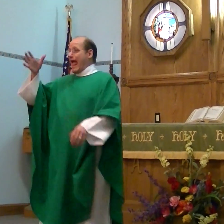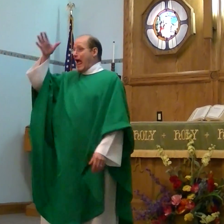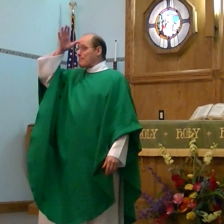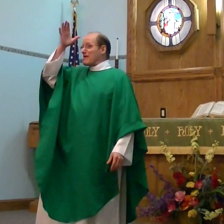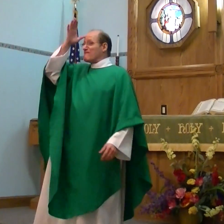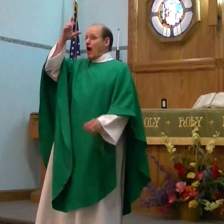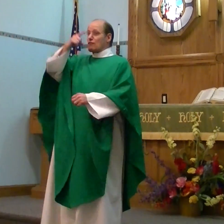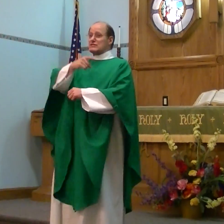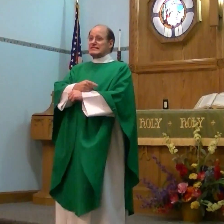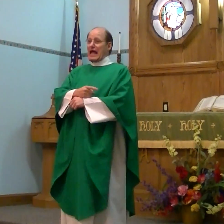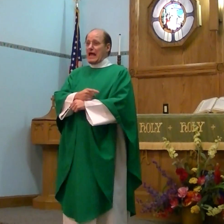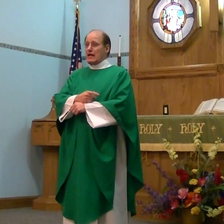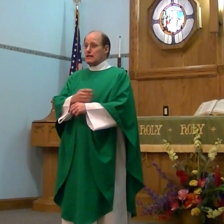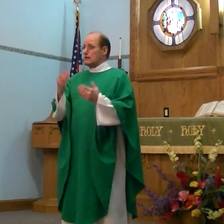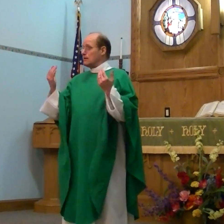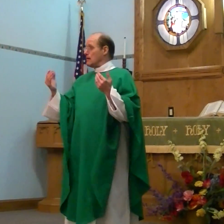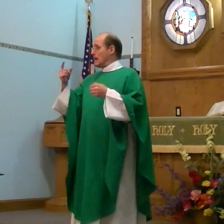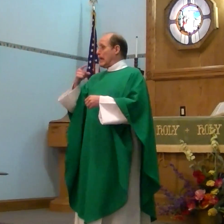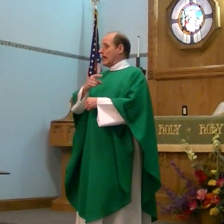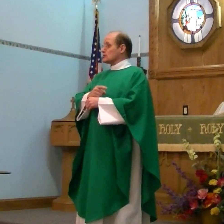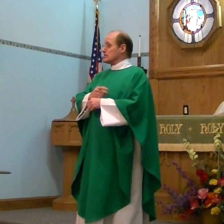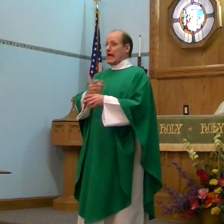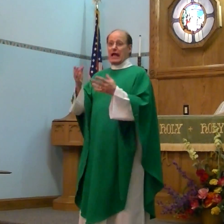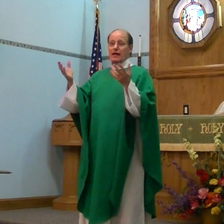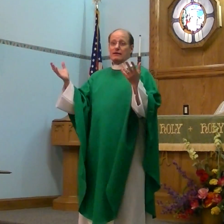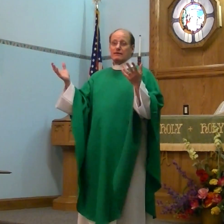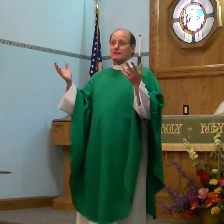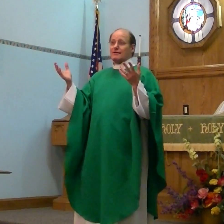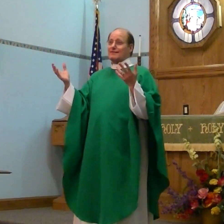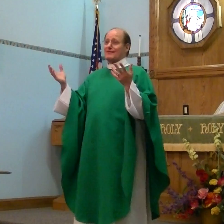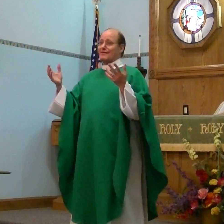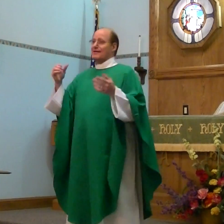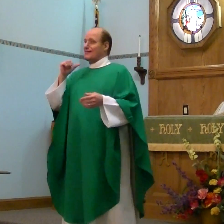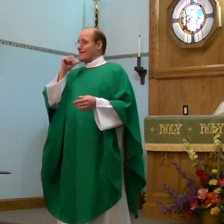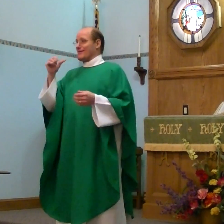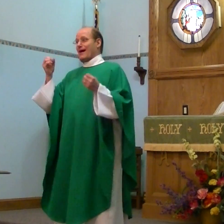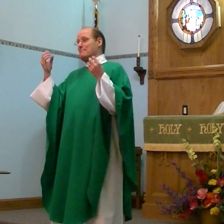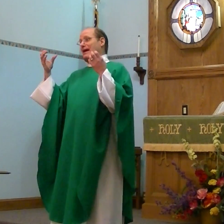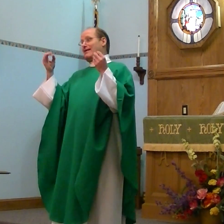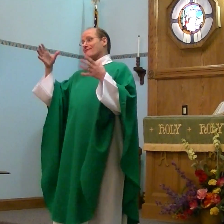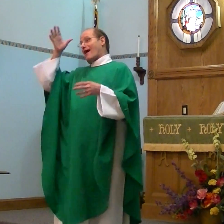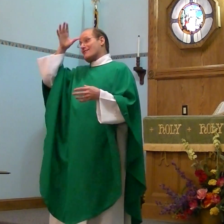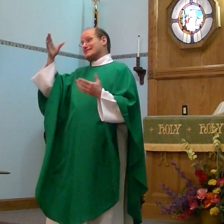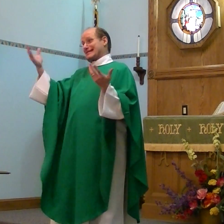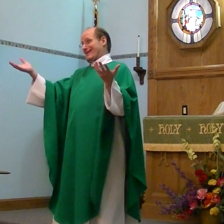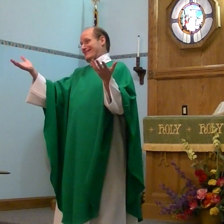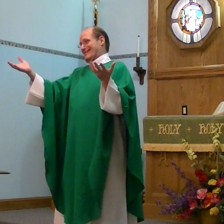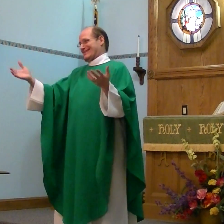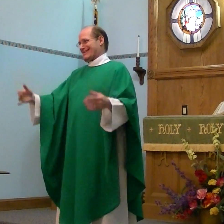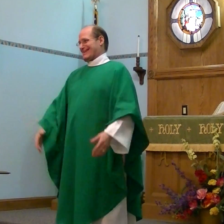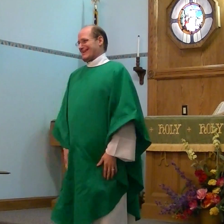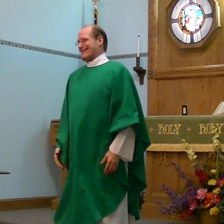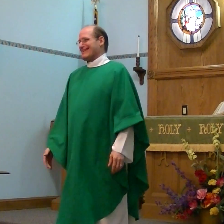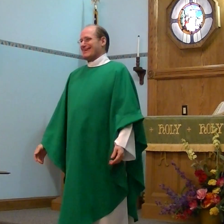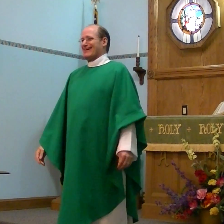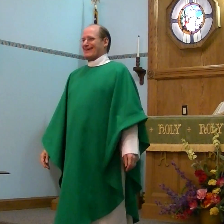Happy Father's Day, and today, there are not many fathers yet. Only one right there,